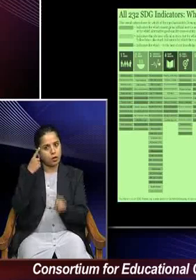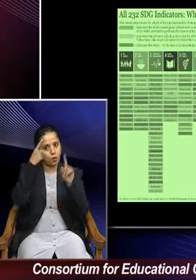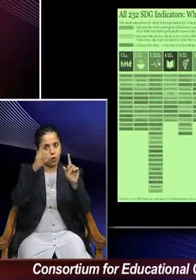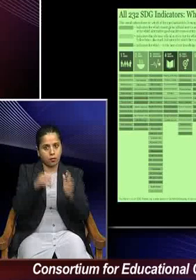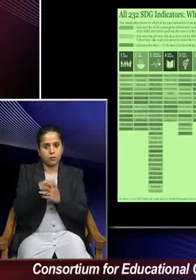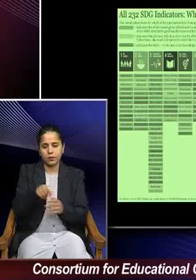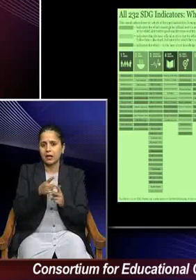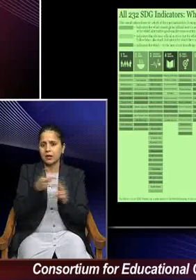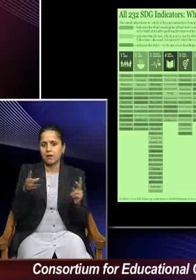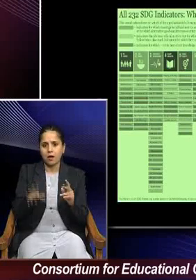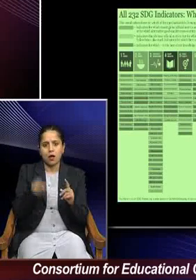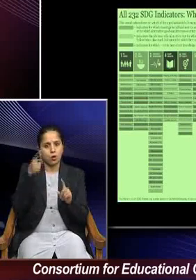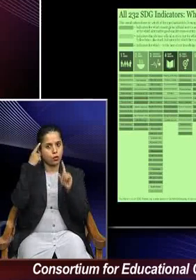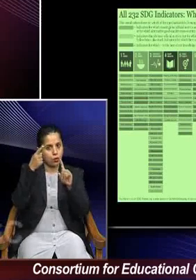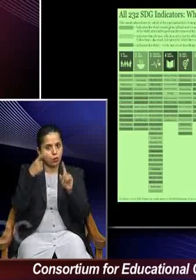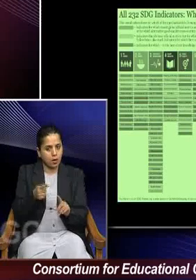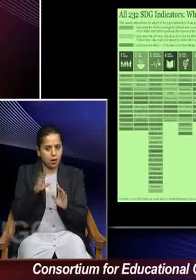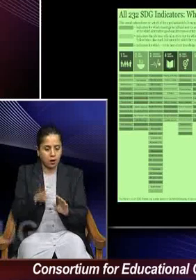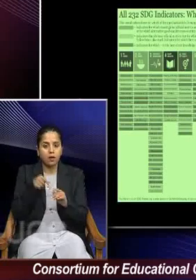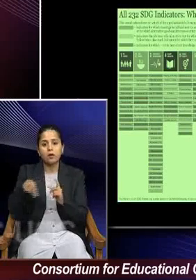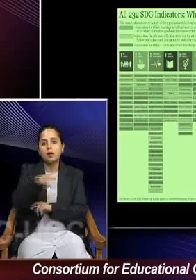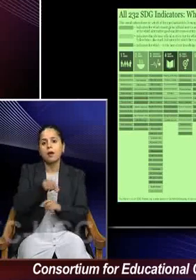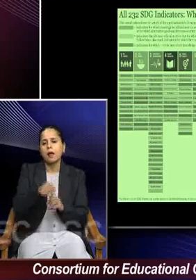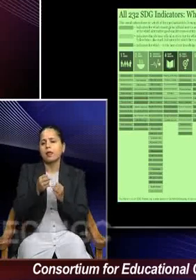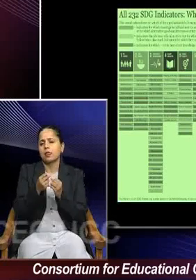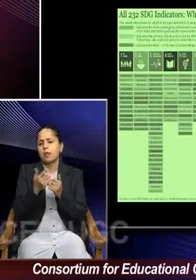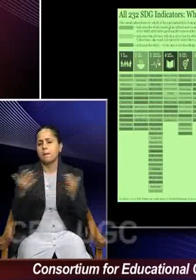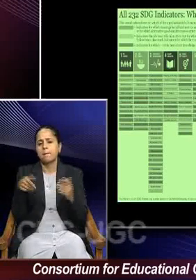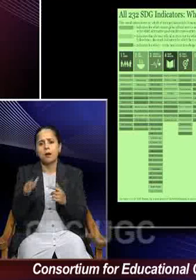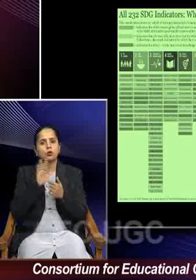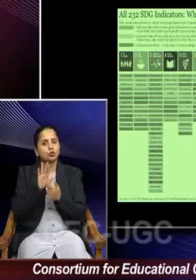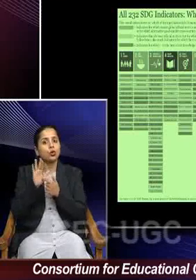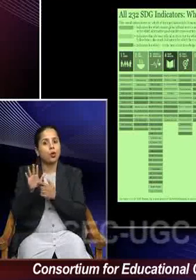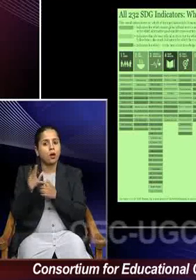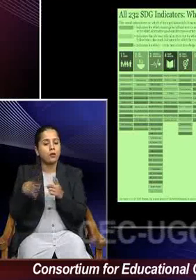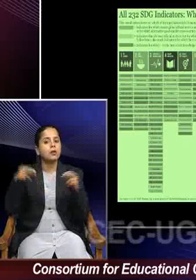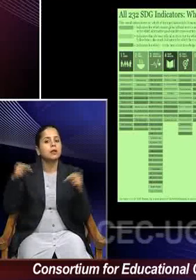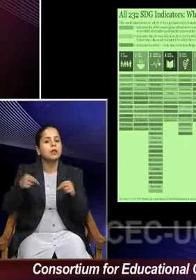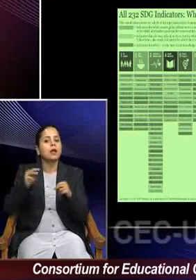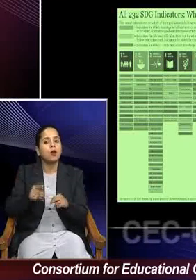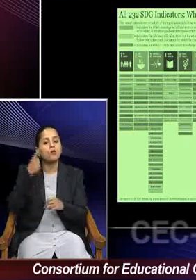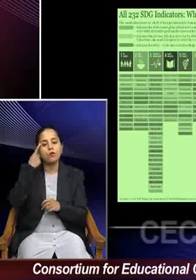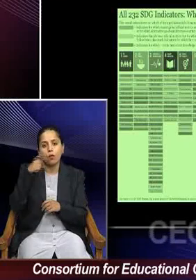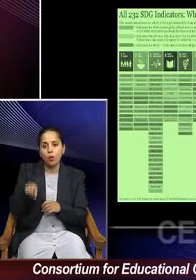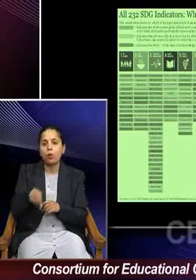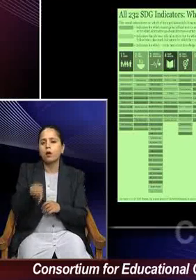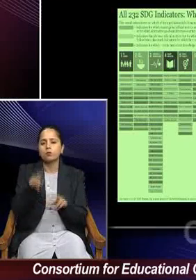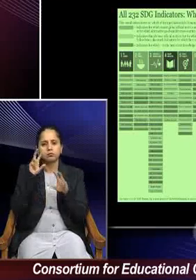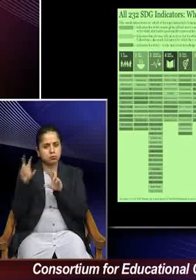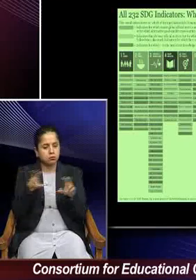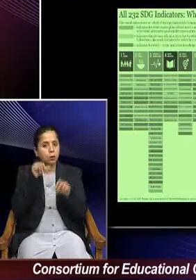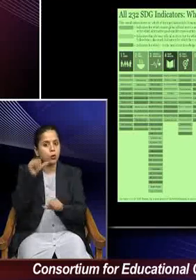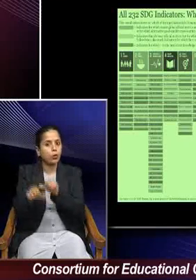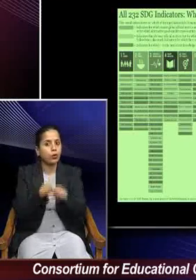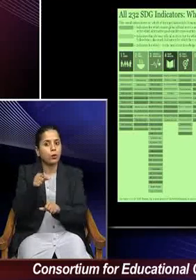got different targets, matrices, a number of indicators which are required to monitor the progress